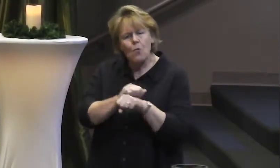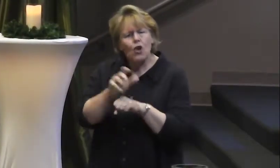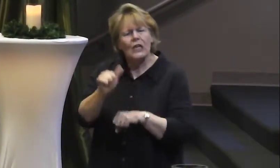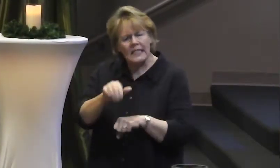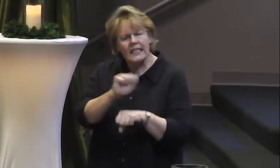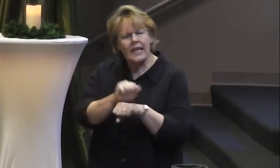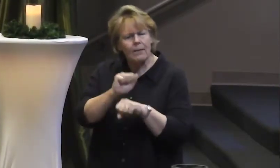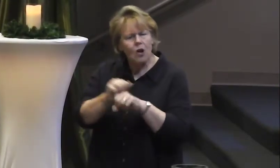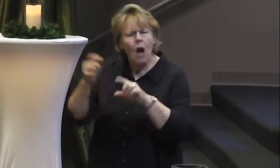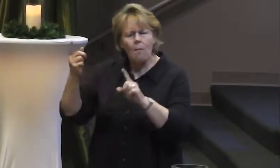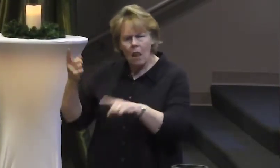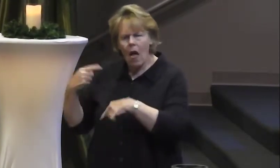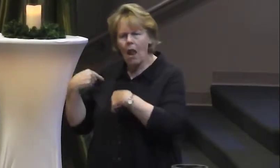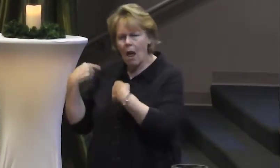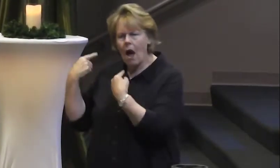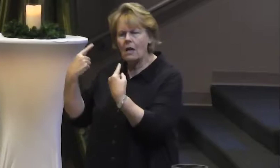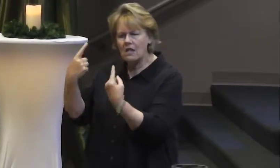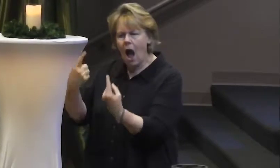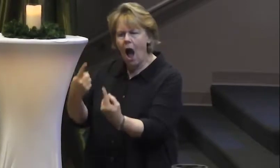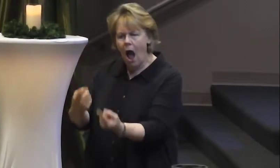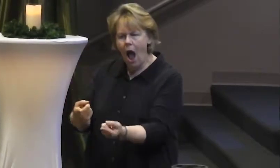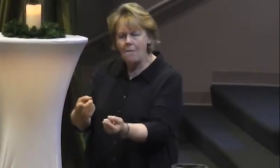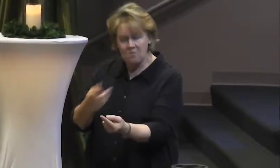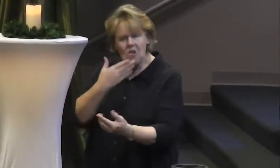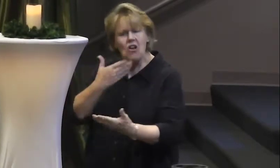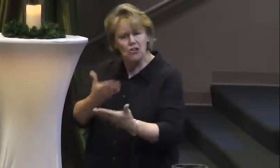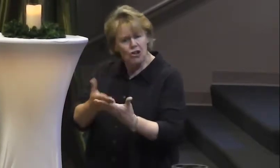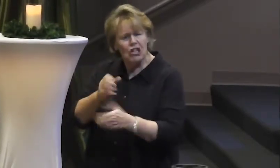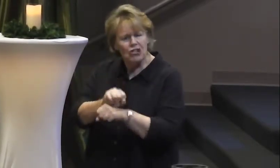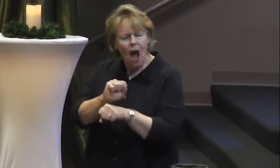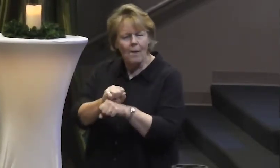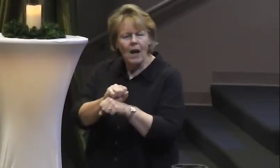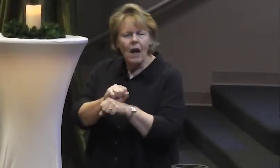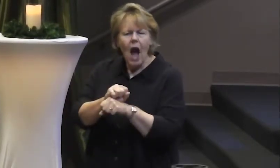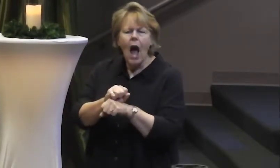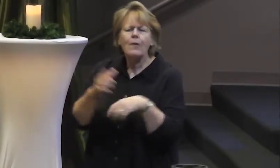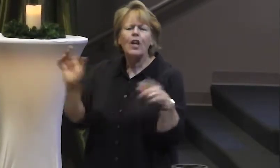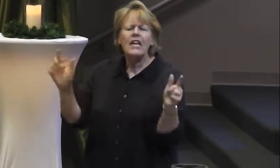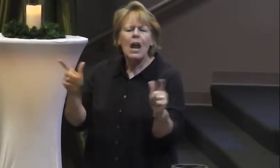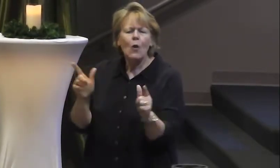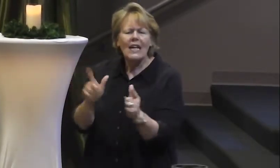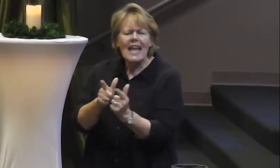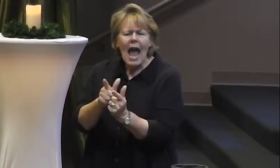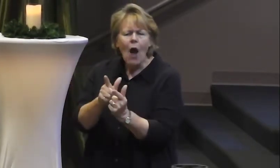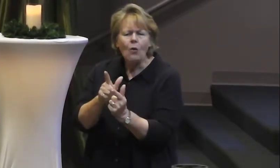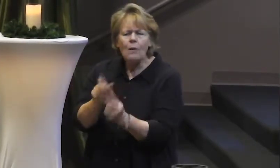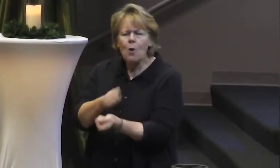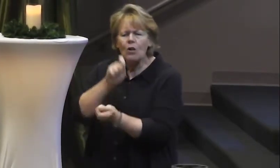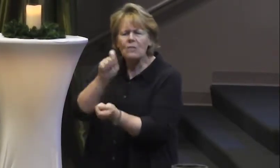job. I'll just be more specific in the case study. Let's say it's a pastor of a church.